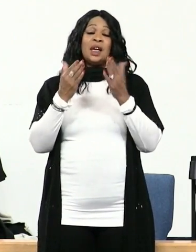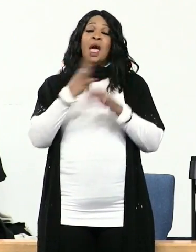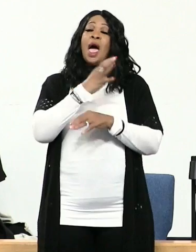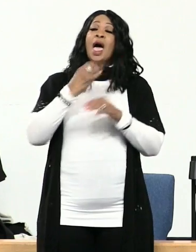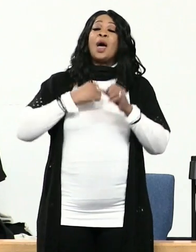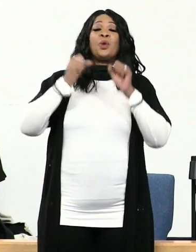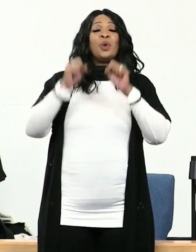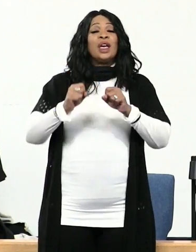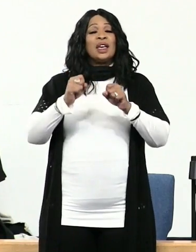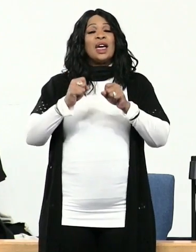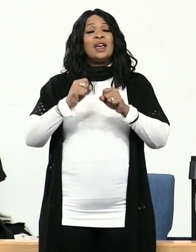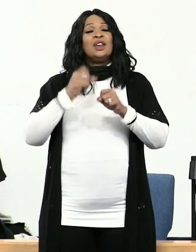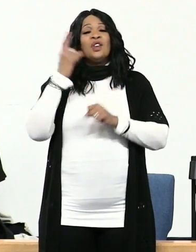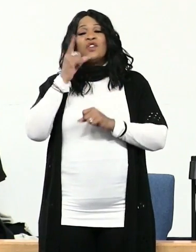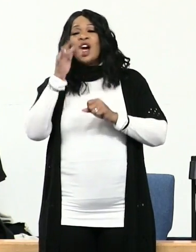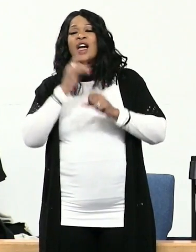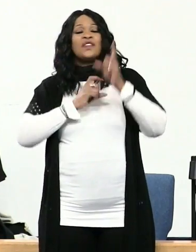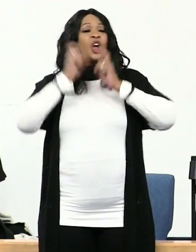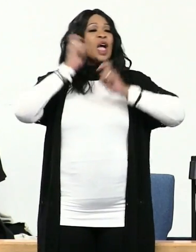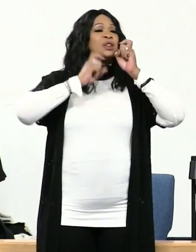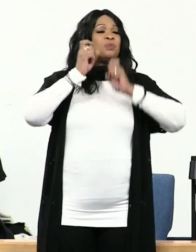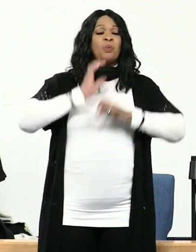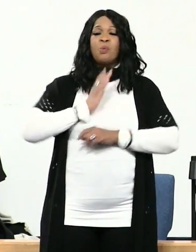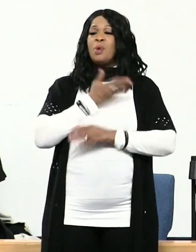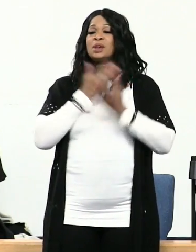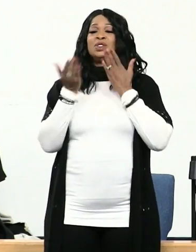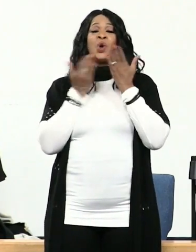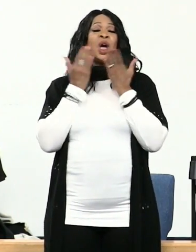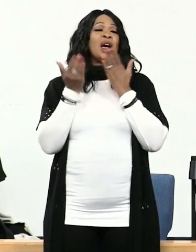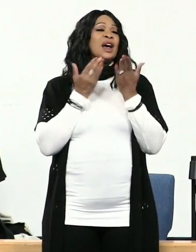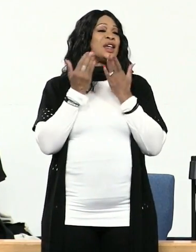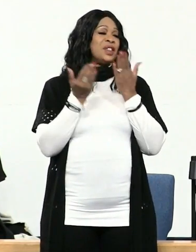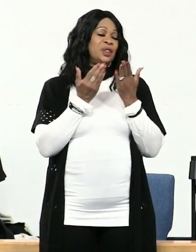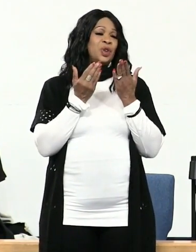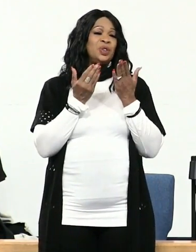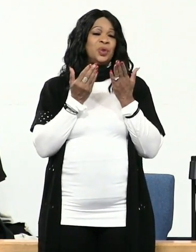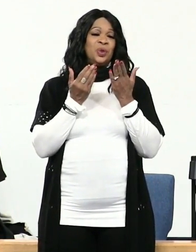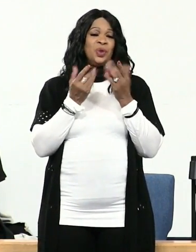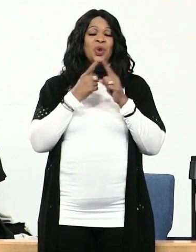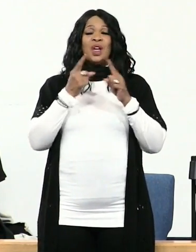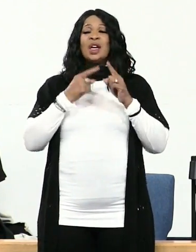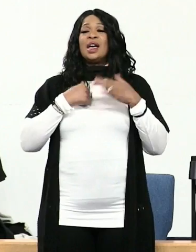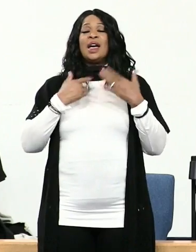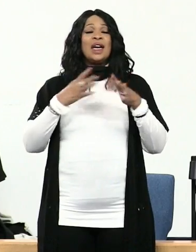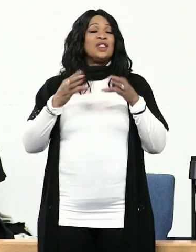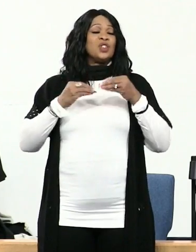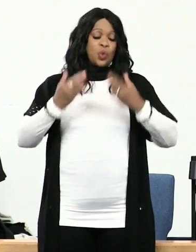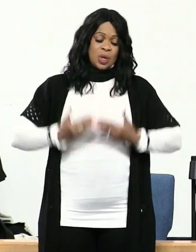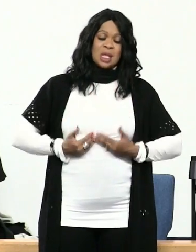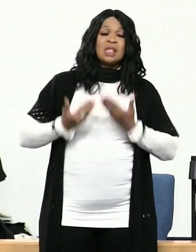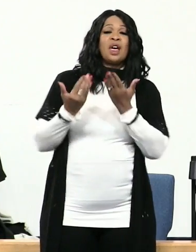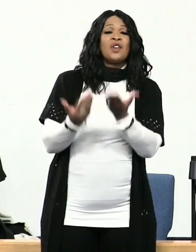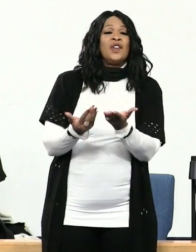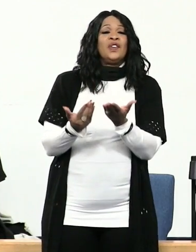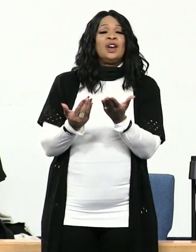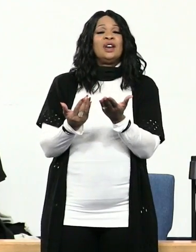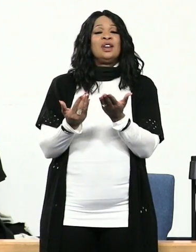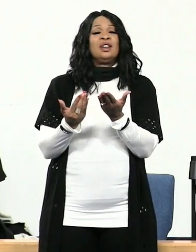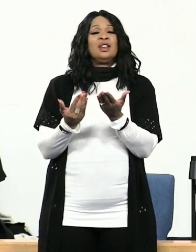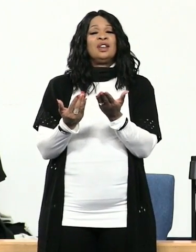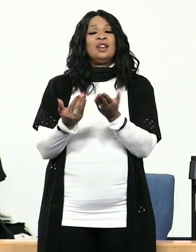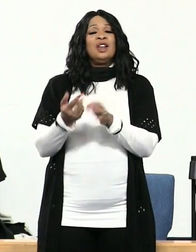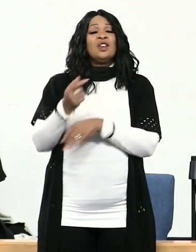forever express our gratitude for Jesus' suffering, for his sacrifice, for